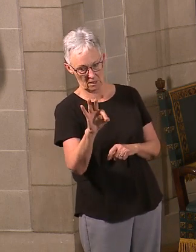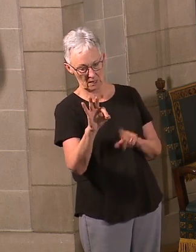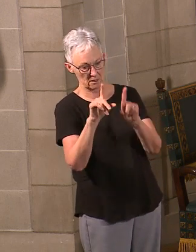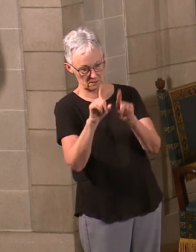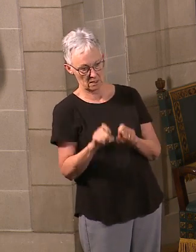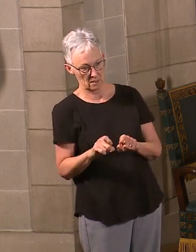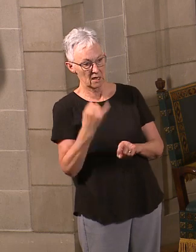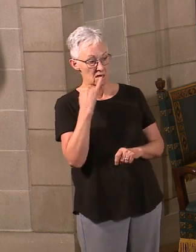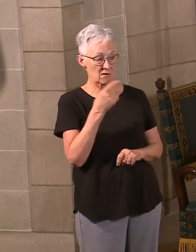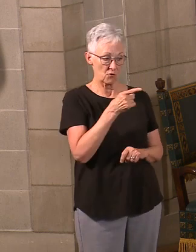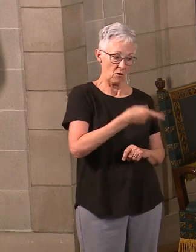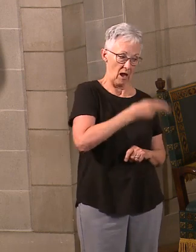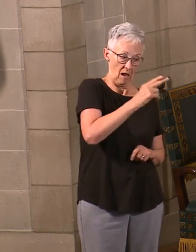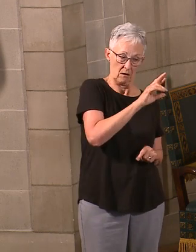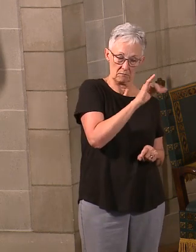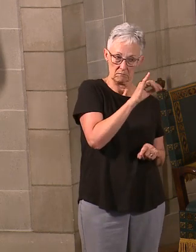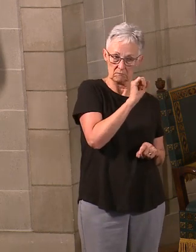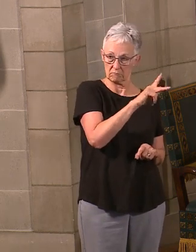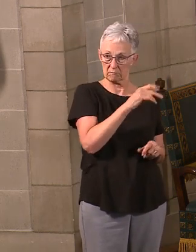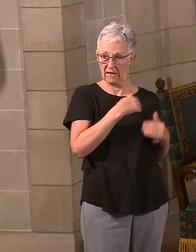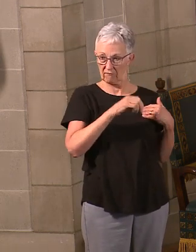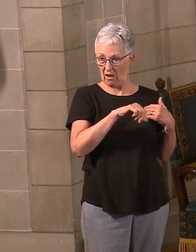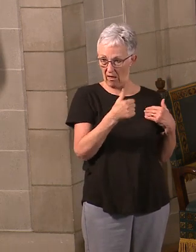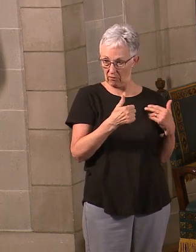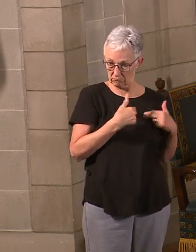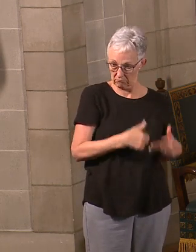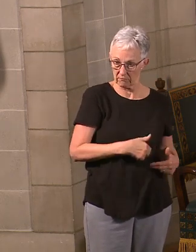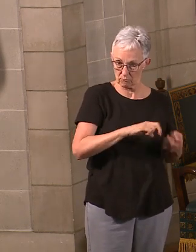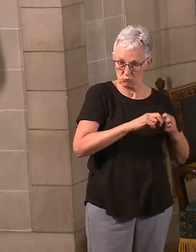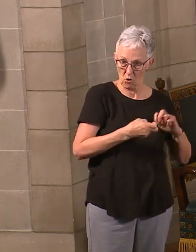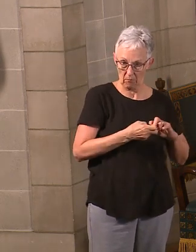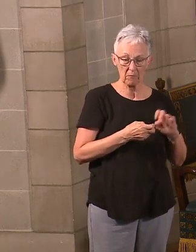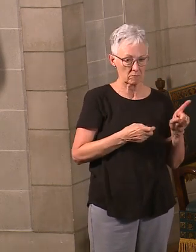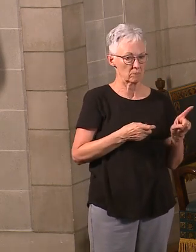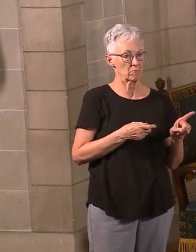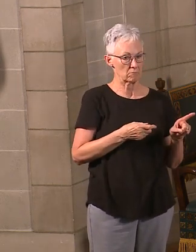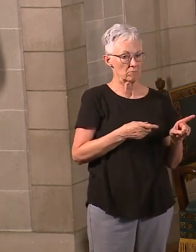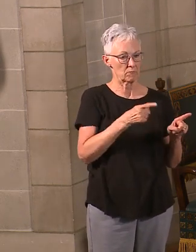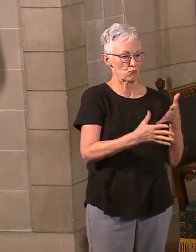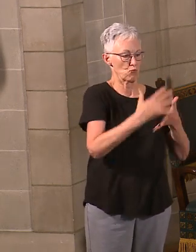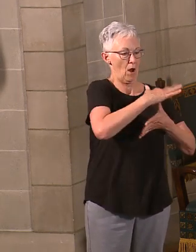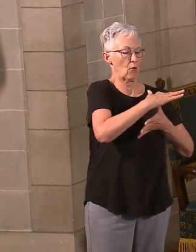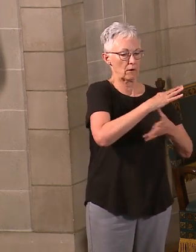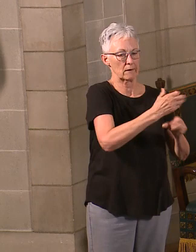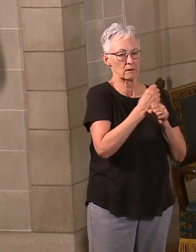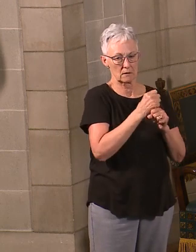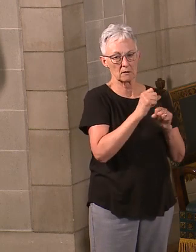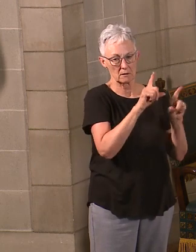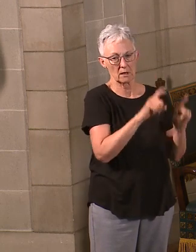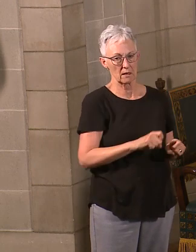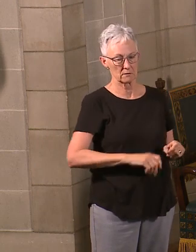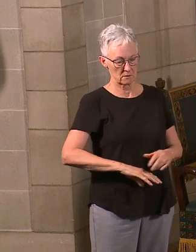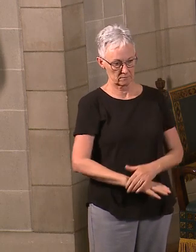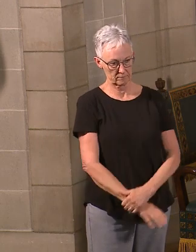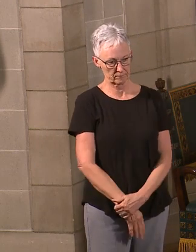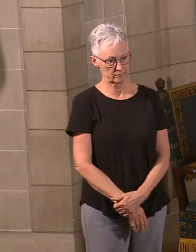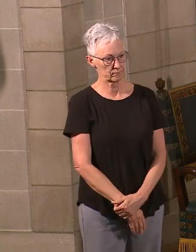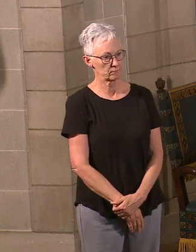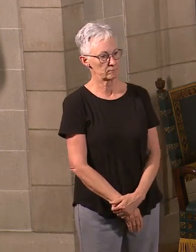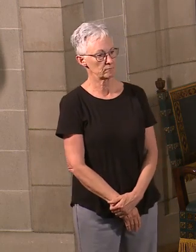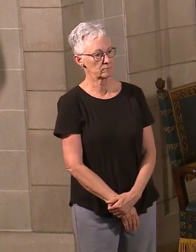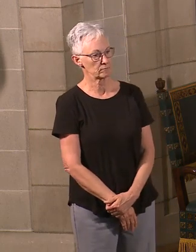because of an underlying health condition or because you're older, those are all things that will put you on the priority list to get tested. Paul?